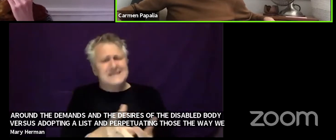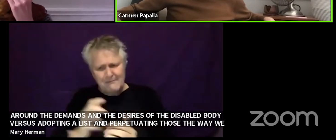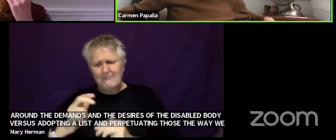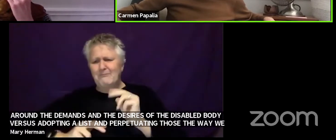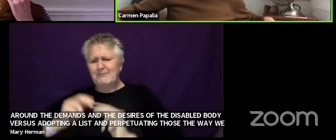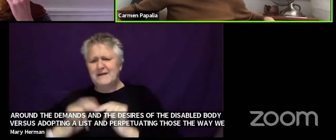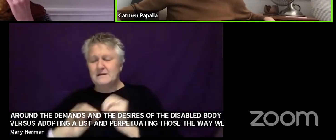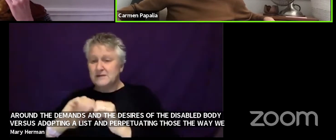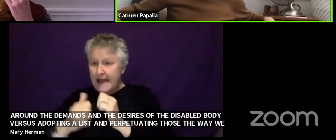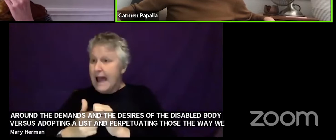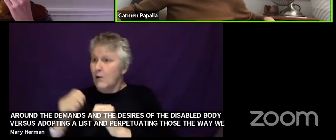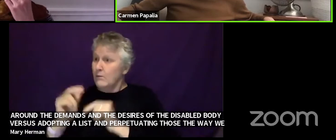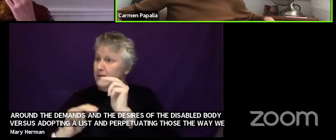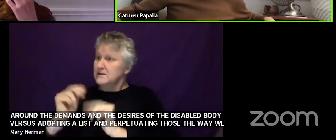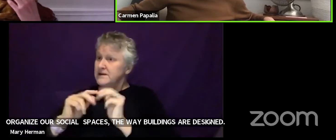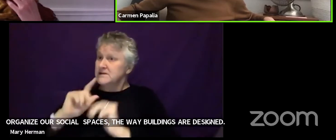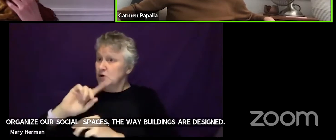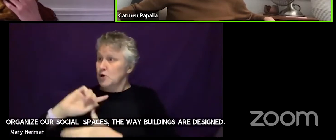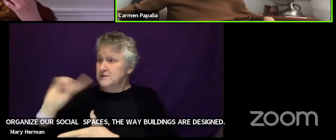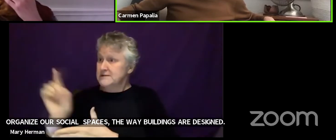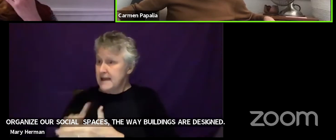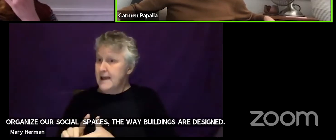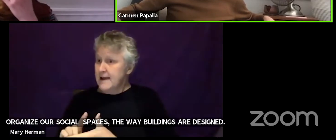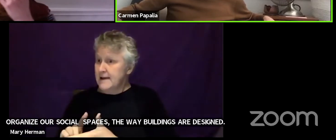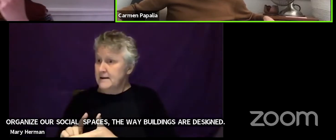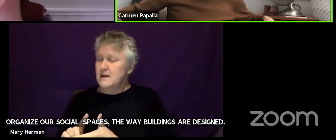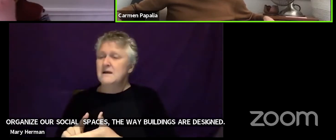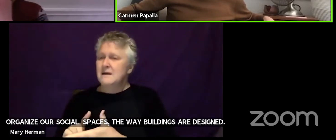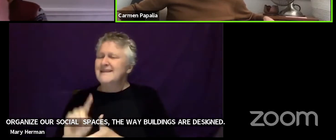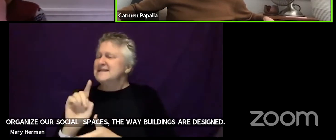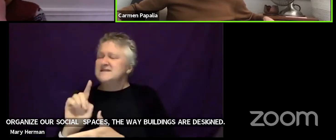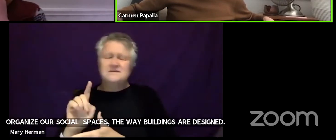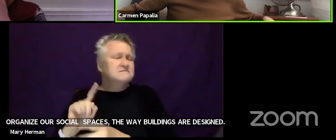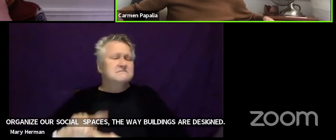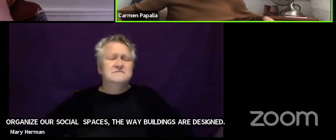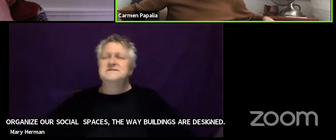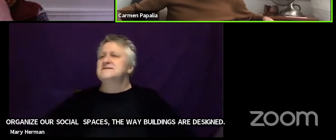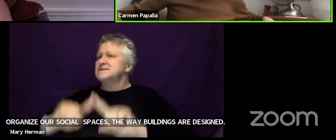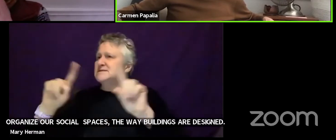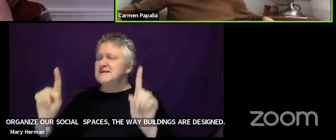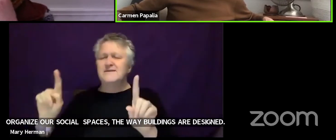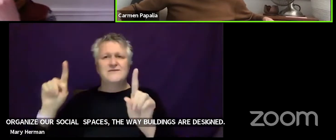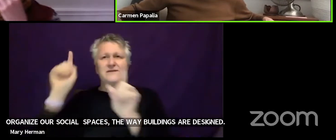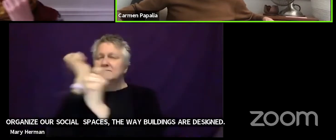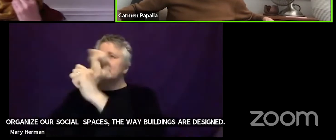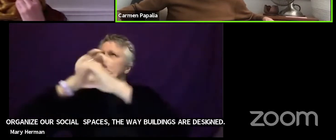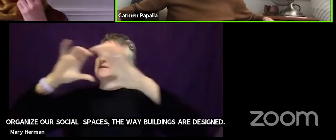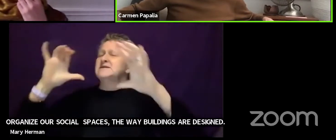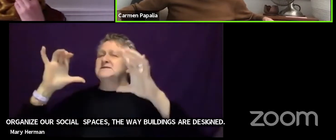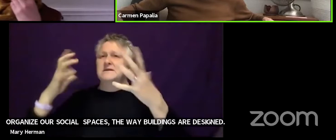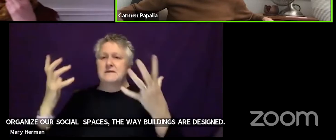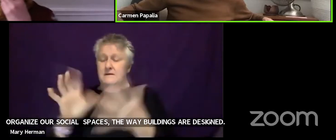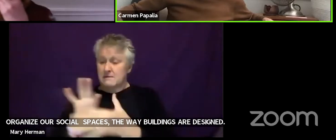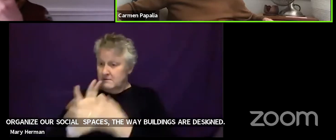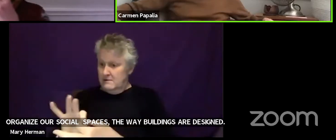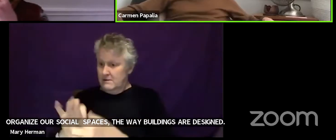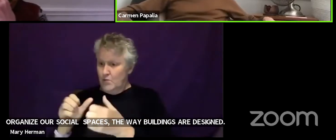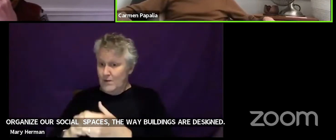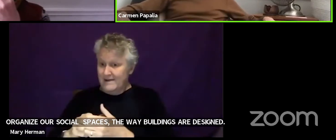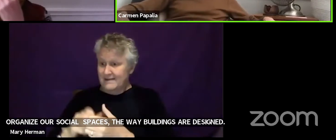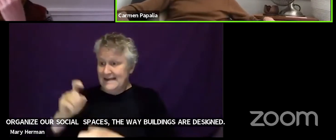designed. Let's design those. Let's re-envision our worlds around the demands and desires of the disabled